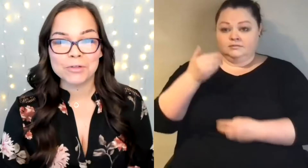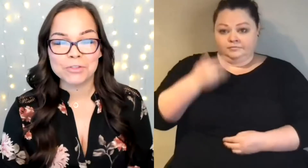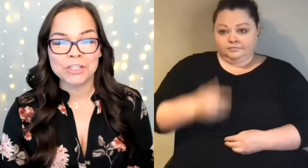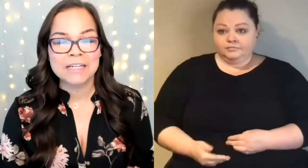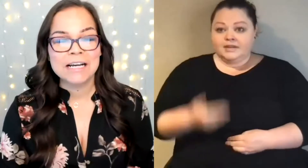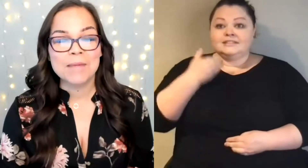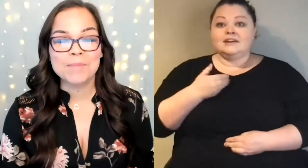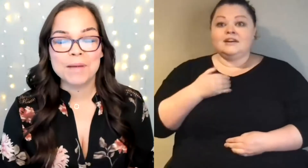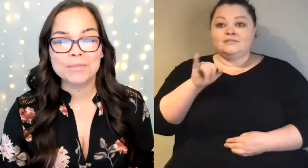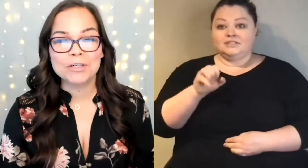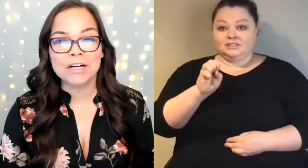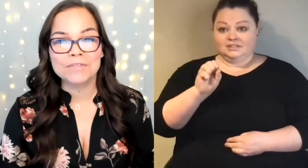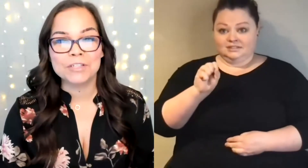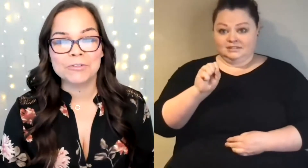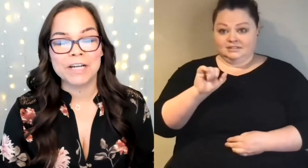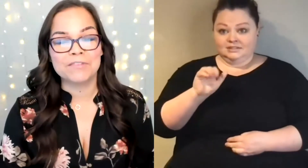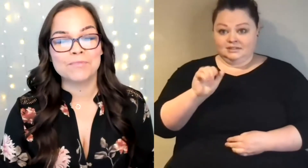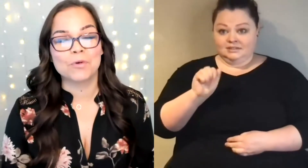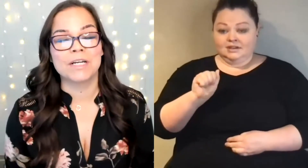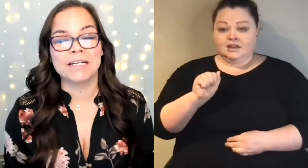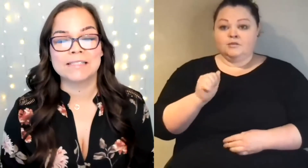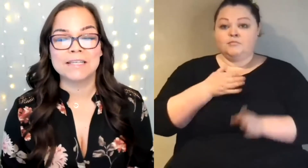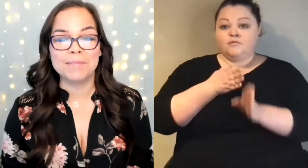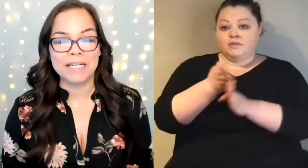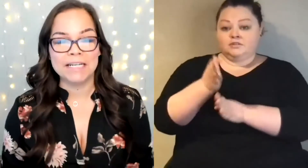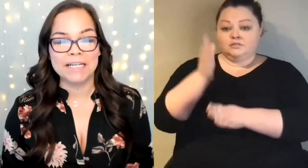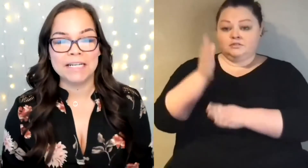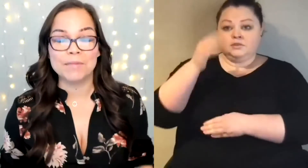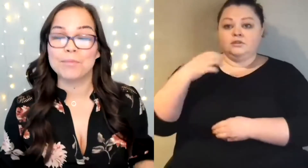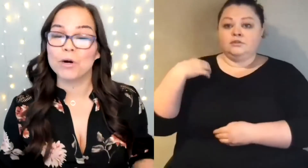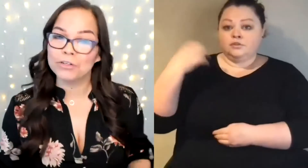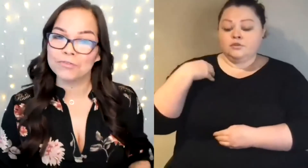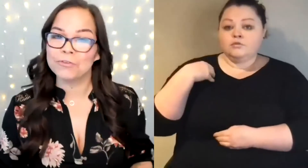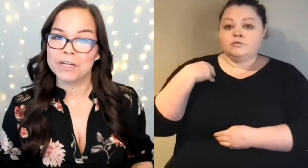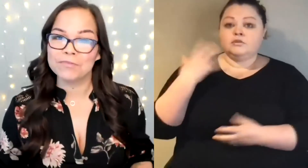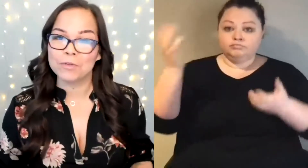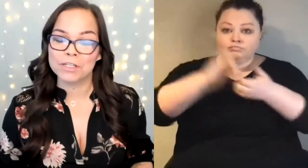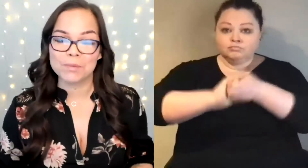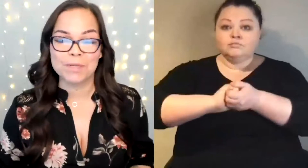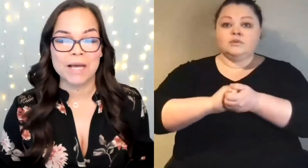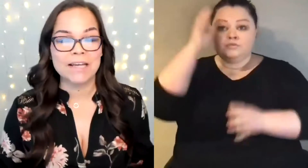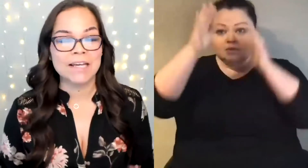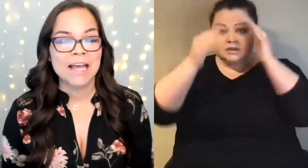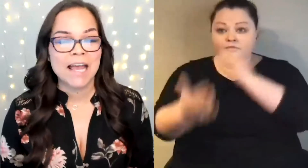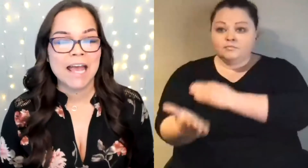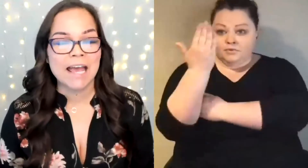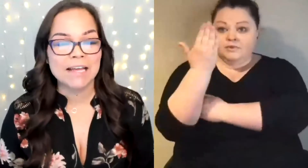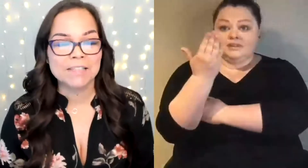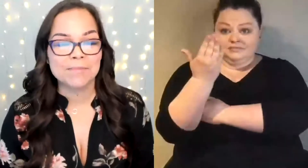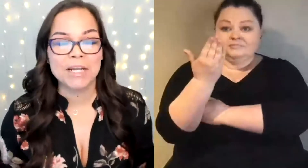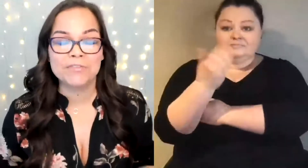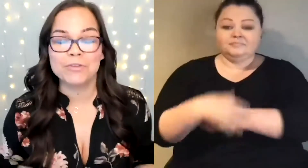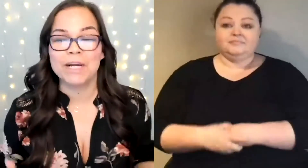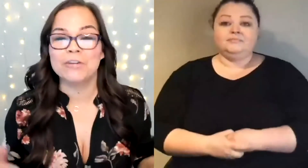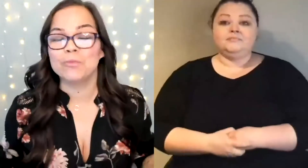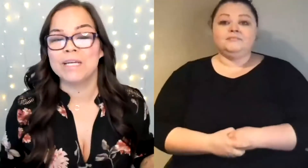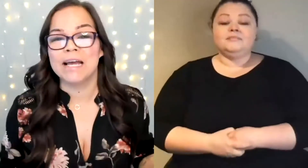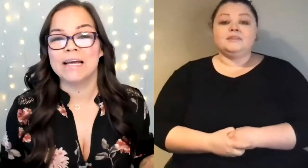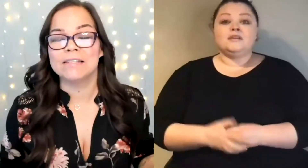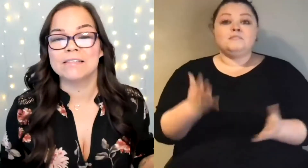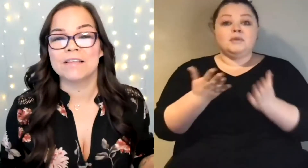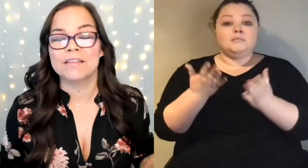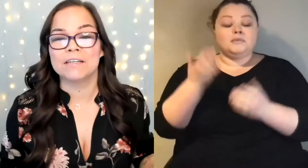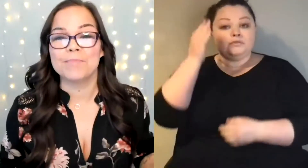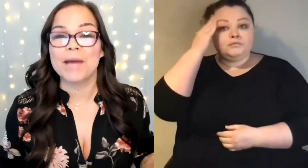speaker coach. I'm a member of the Creative Mornings Committee, and I'm a partner of Creative Mornings Winnipeg. And many of you might know